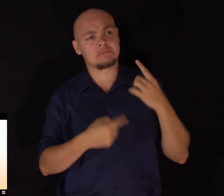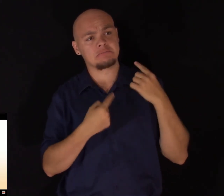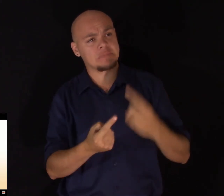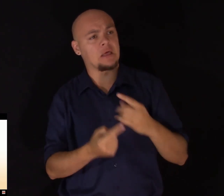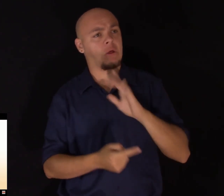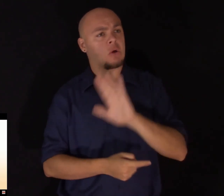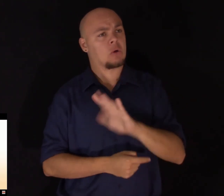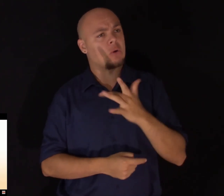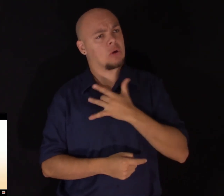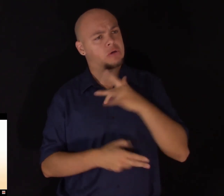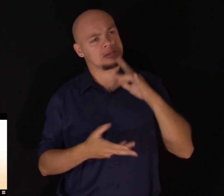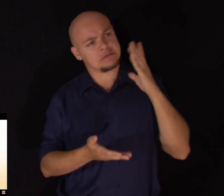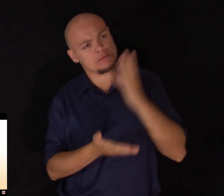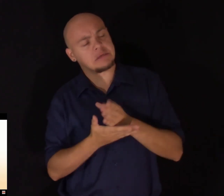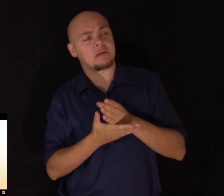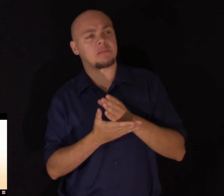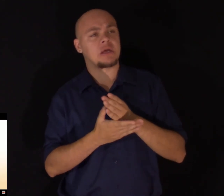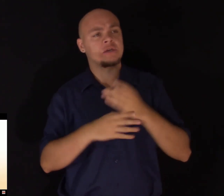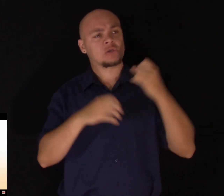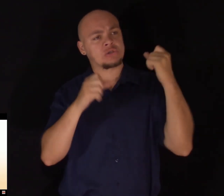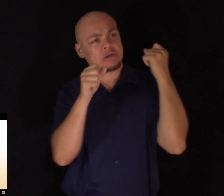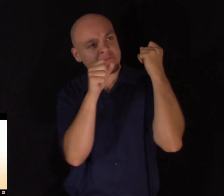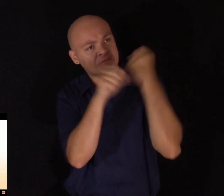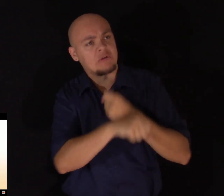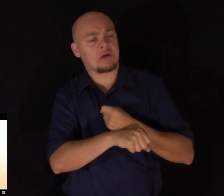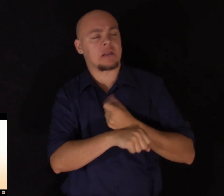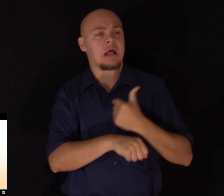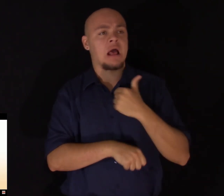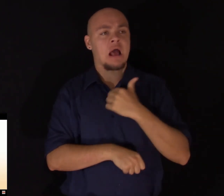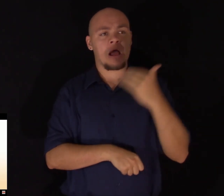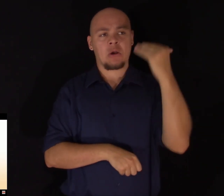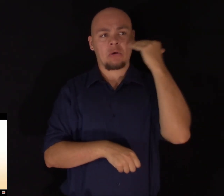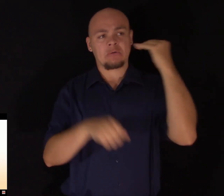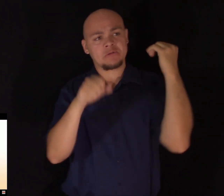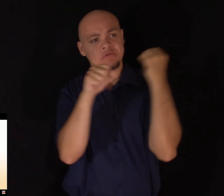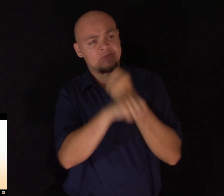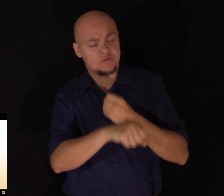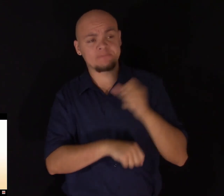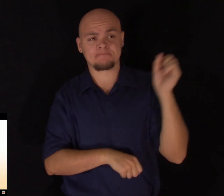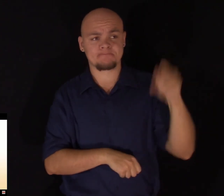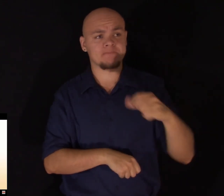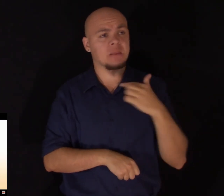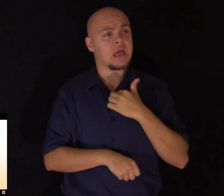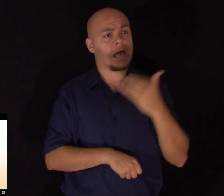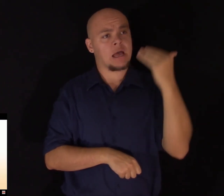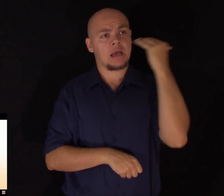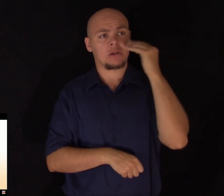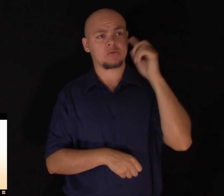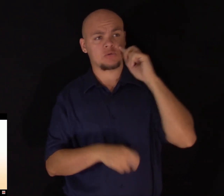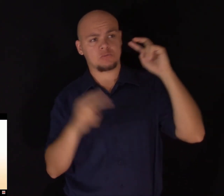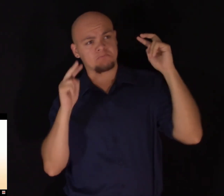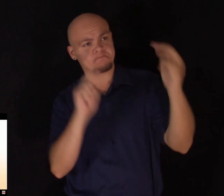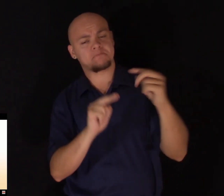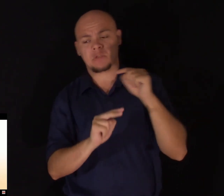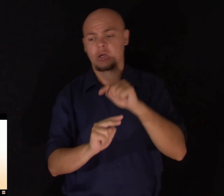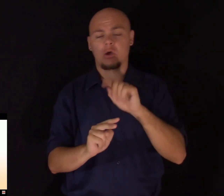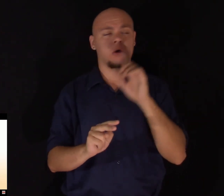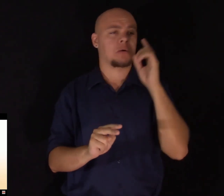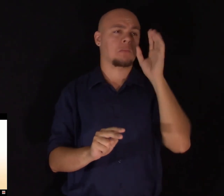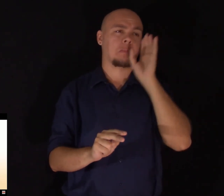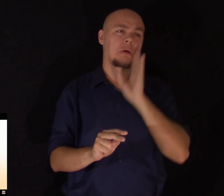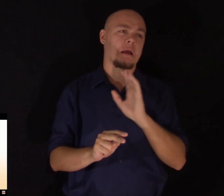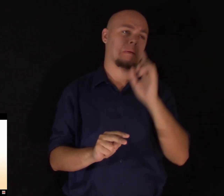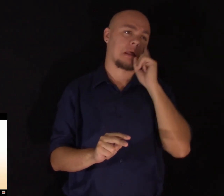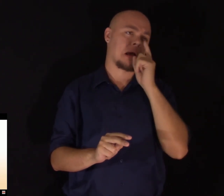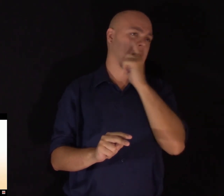stopped. And she fought, and I know she fought you. I know she looked at you with those amazing brown eyes,